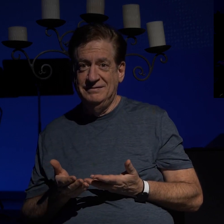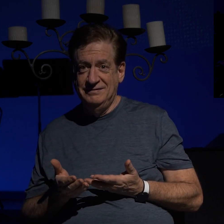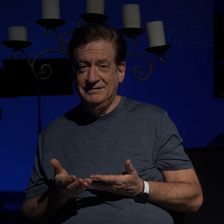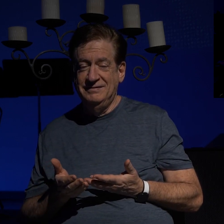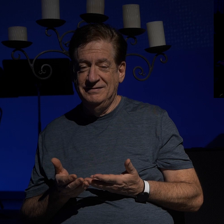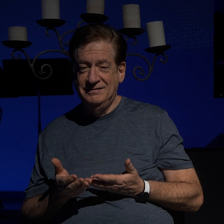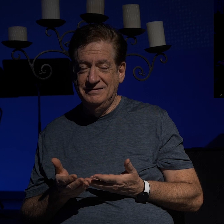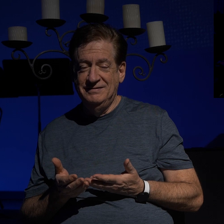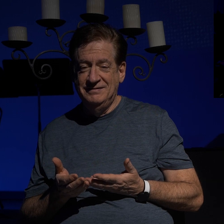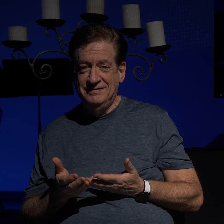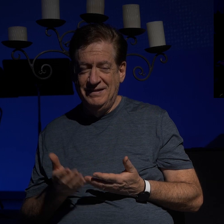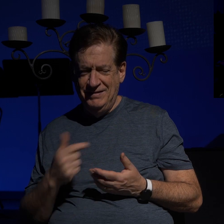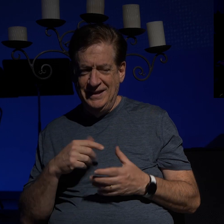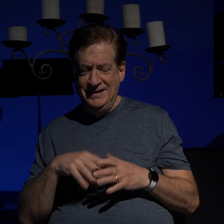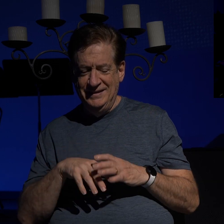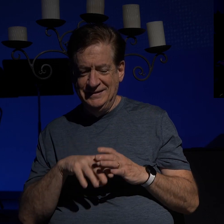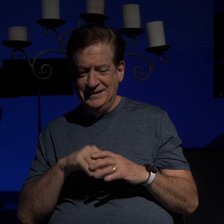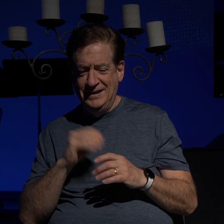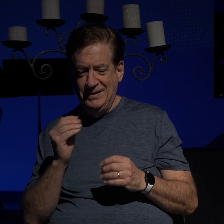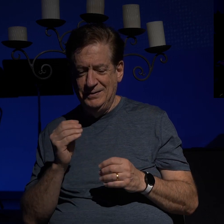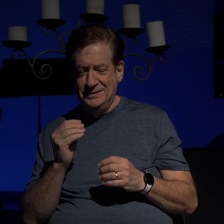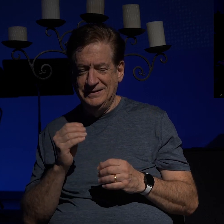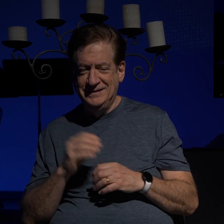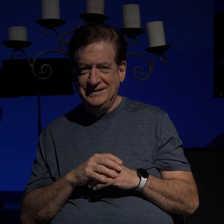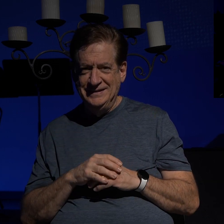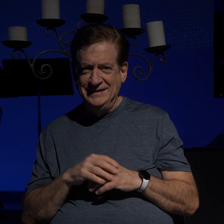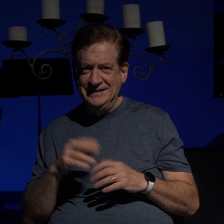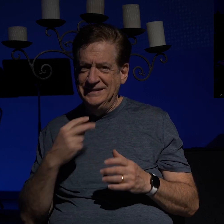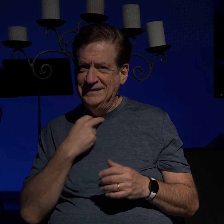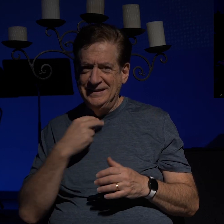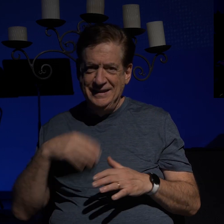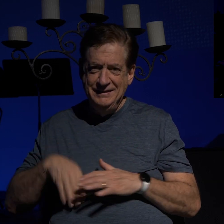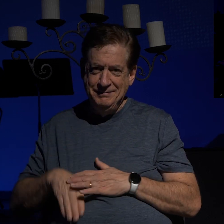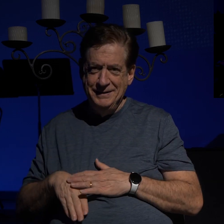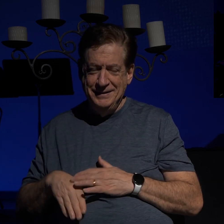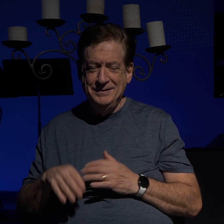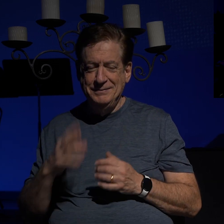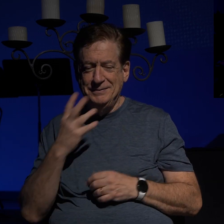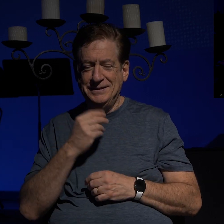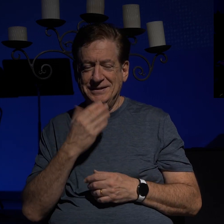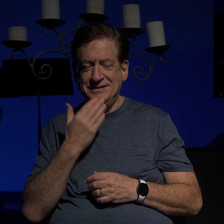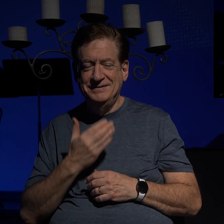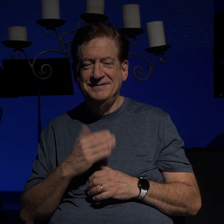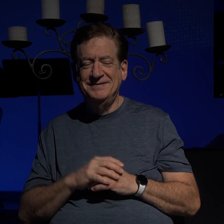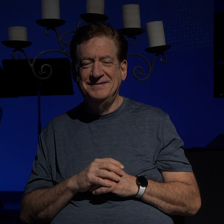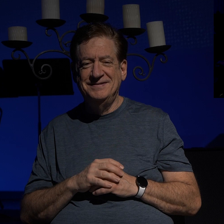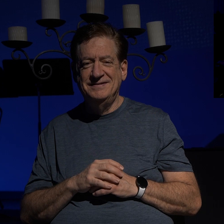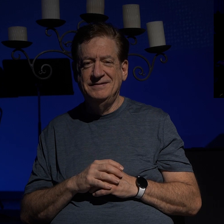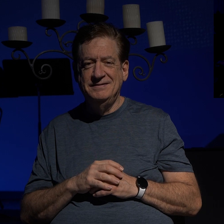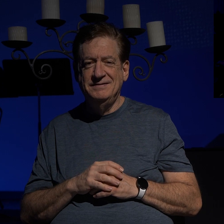If I can get this out, it's stuck in a pocket. Here we go. Here we go.